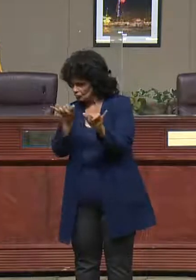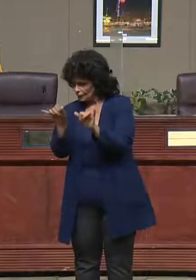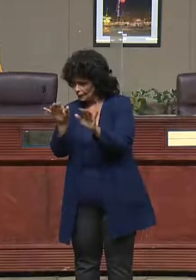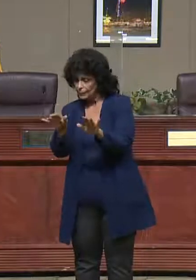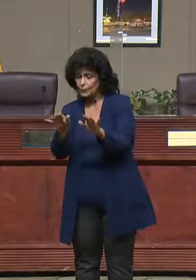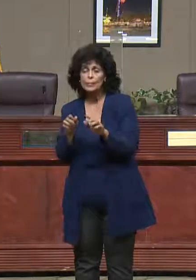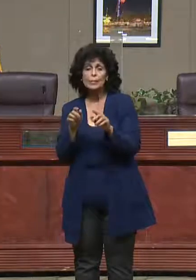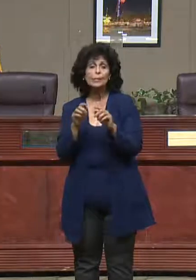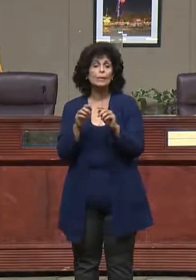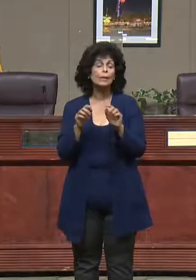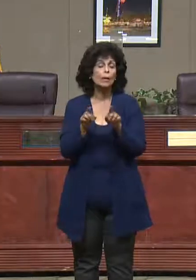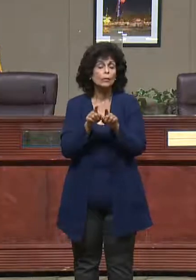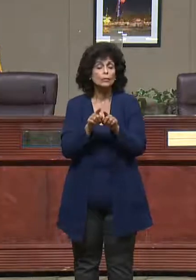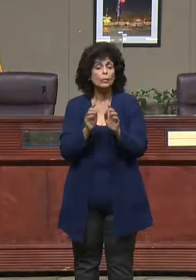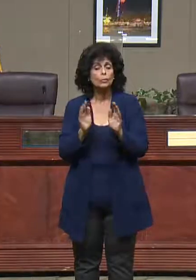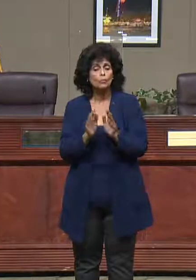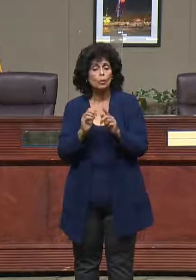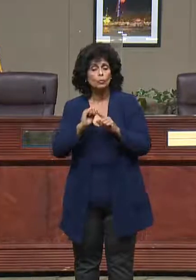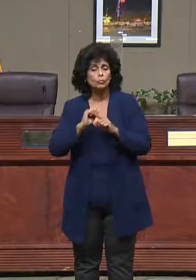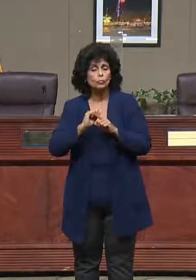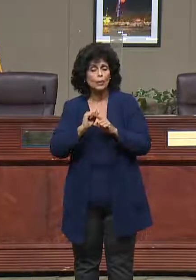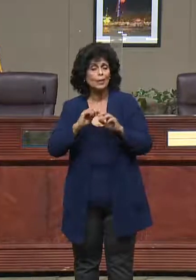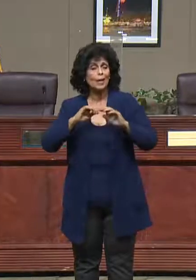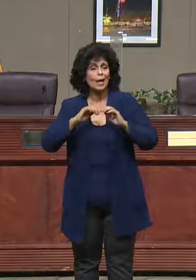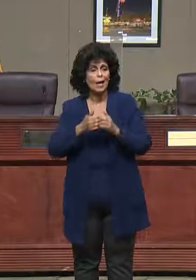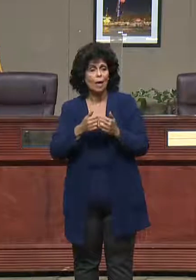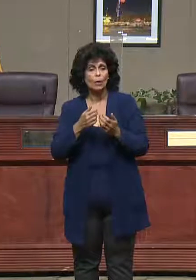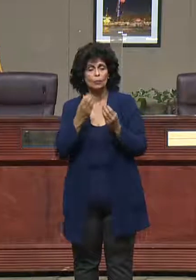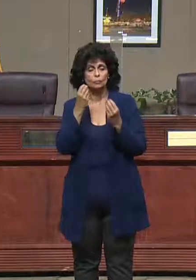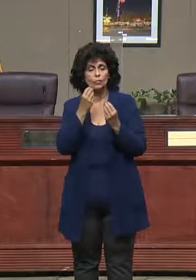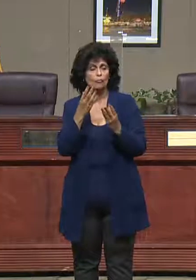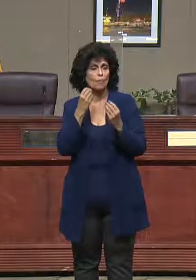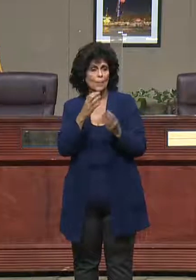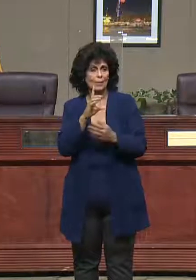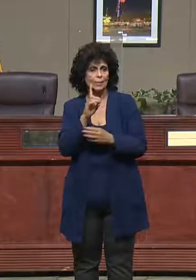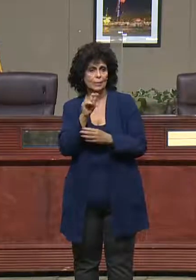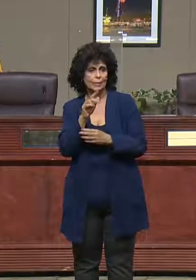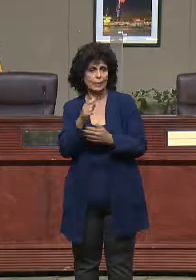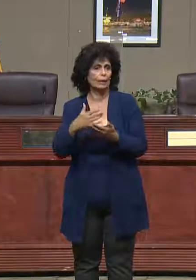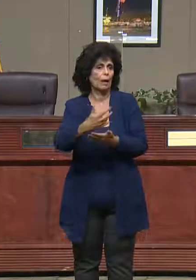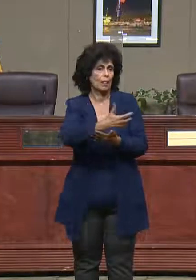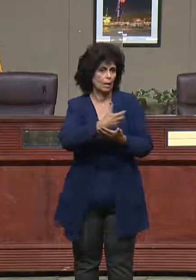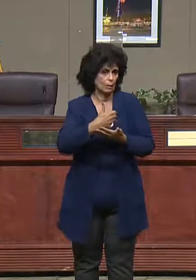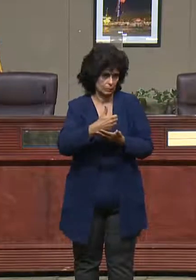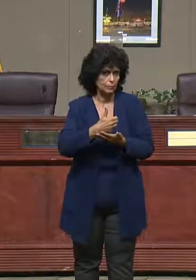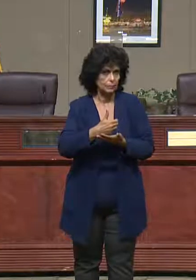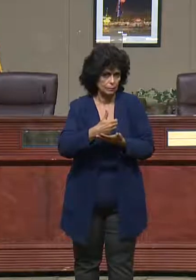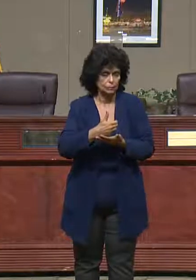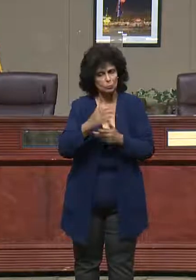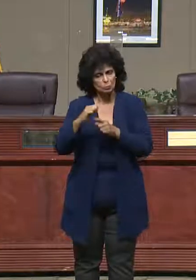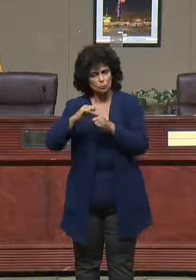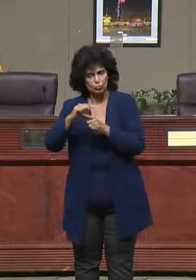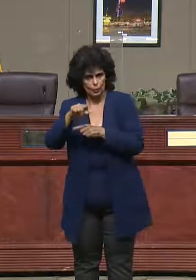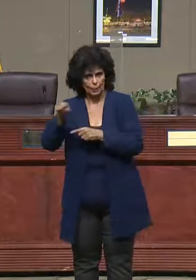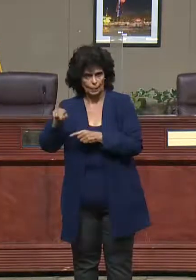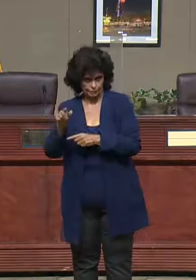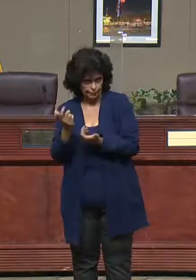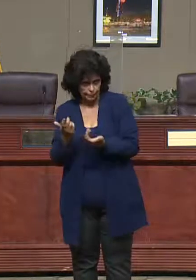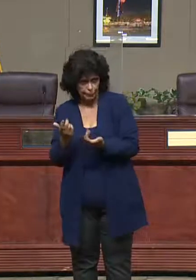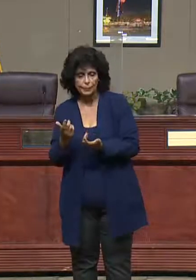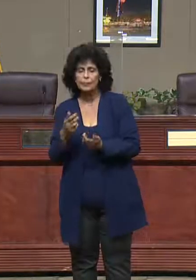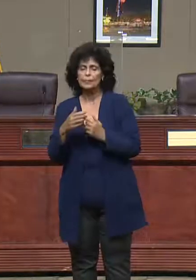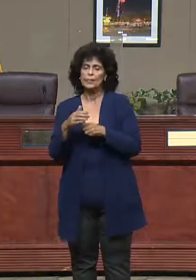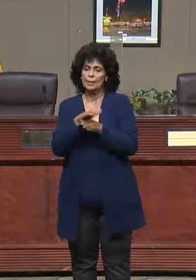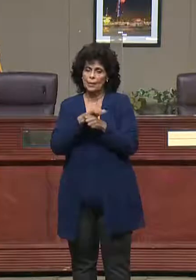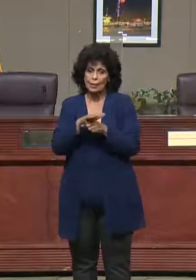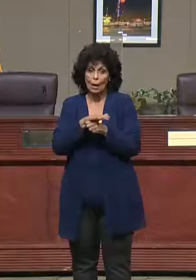also some small training on how we collect the data that, thanks to the county, we may be able to automate the